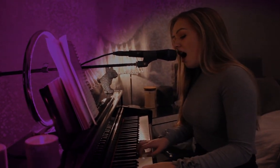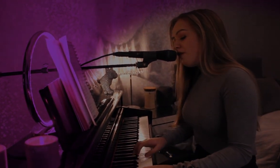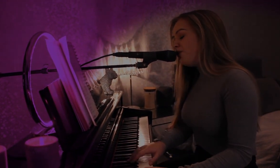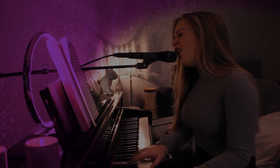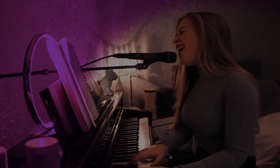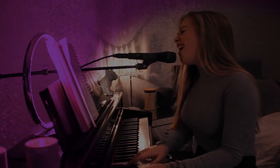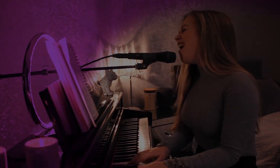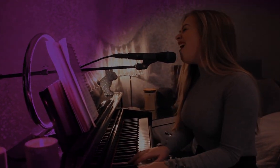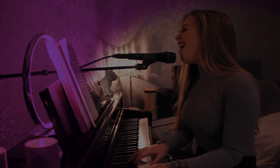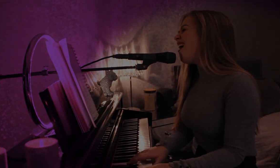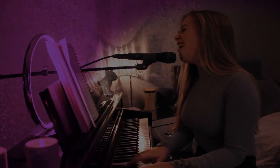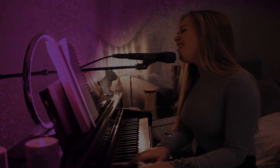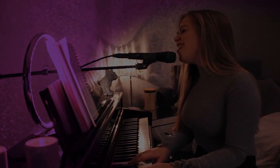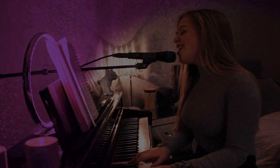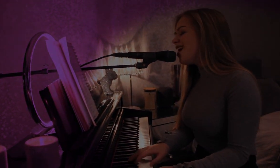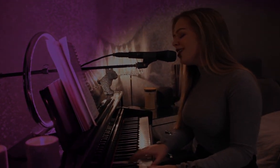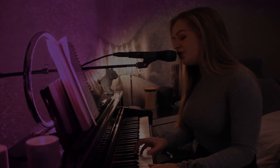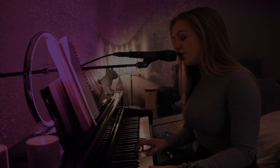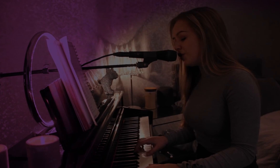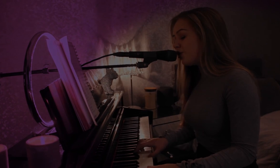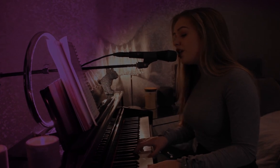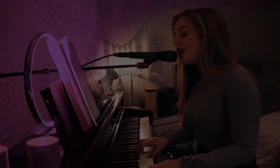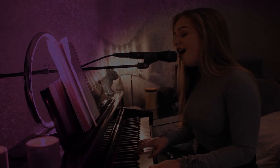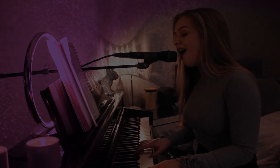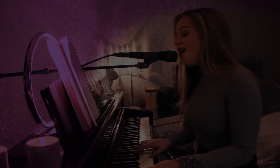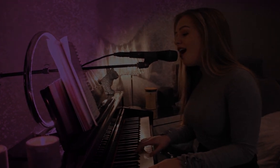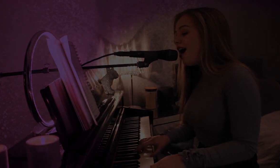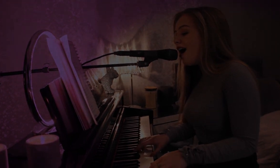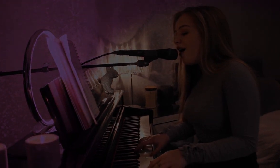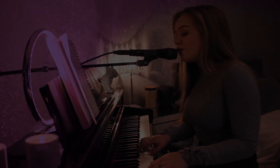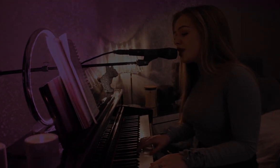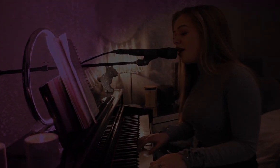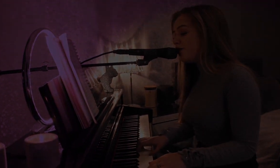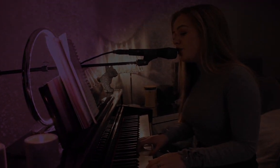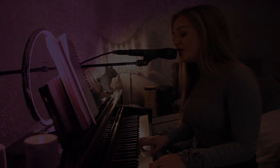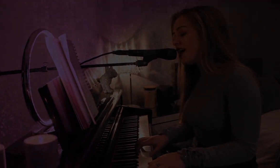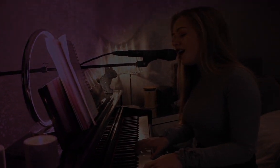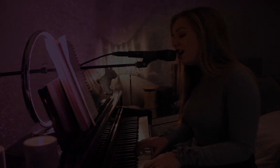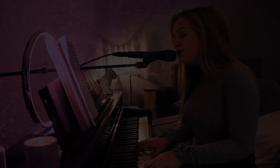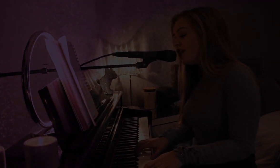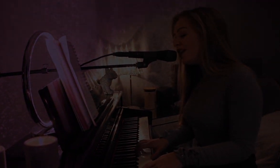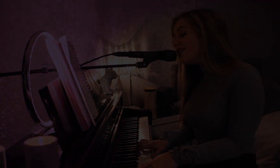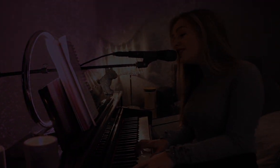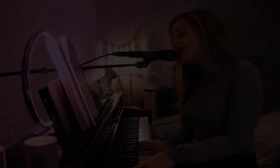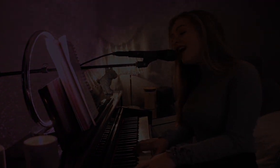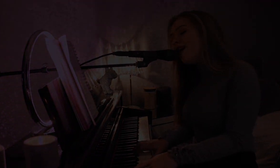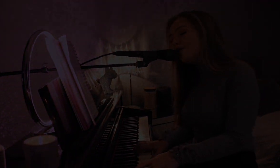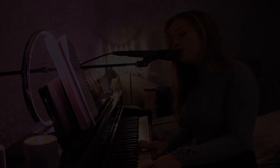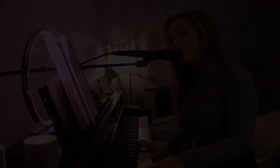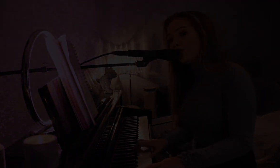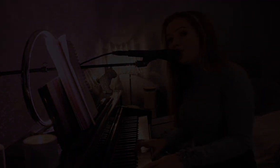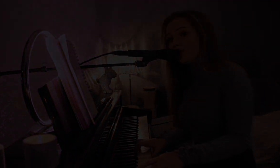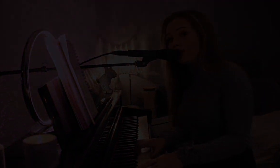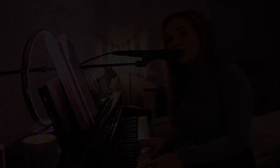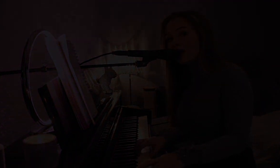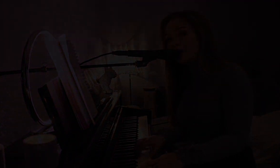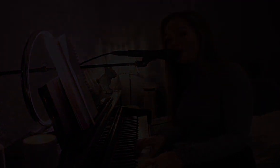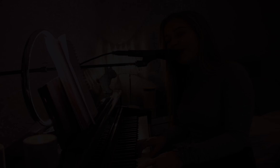i fall into your arms i feel safe in your sound till you come